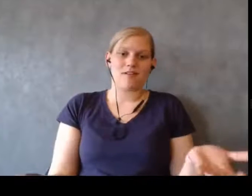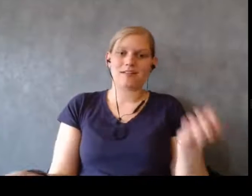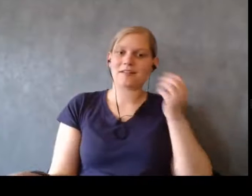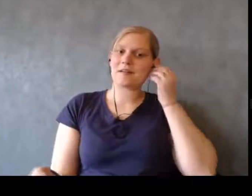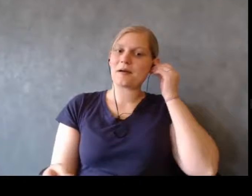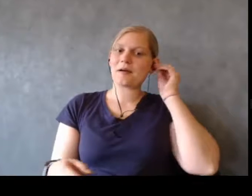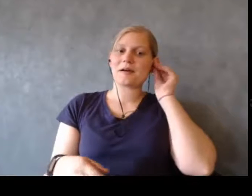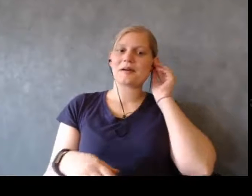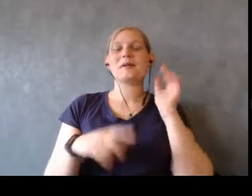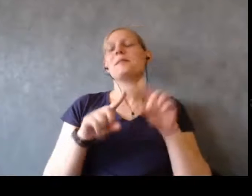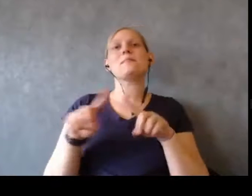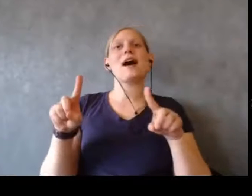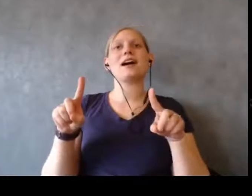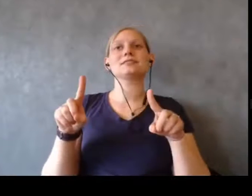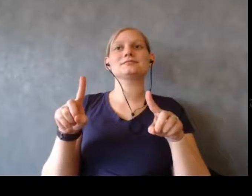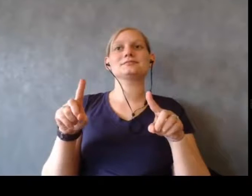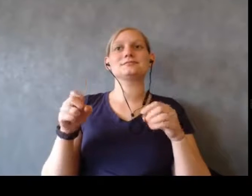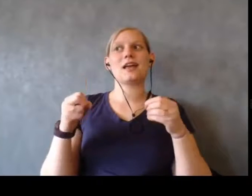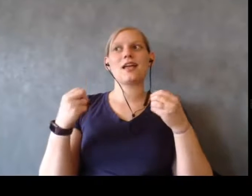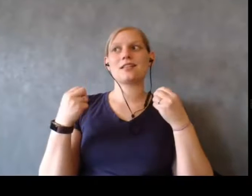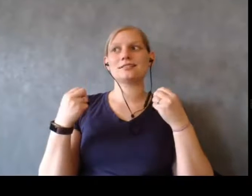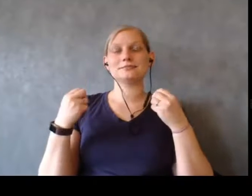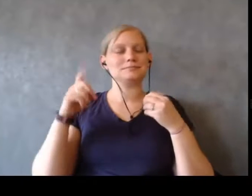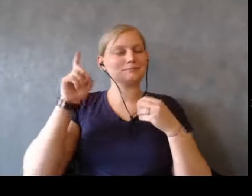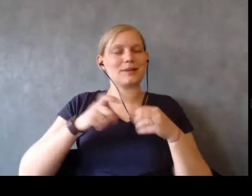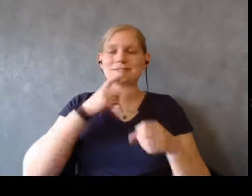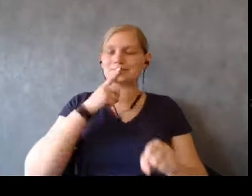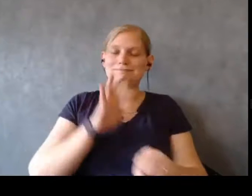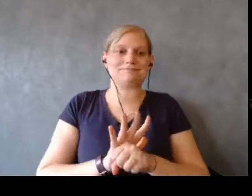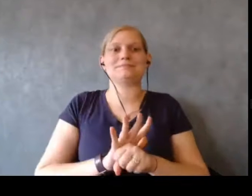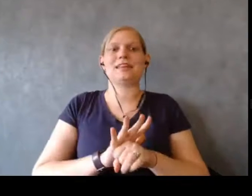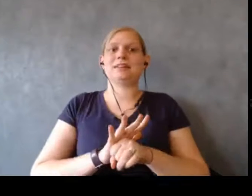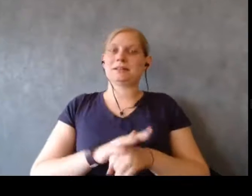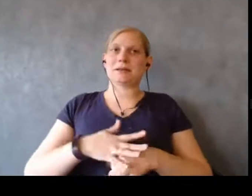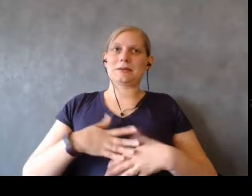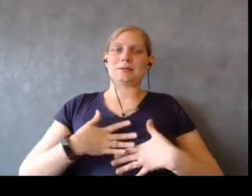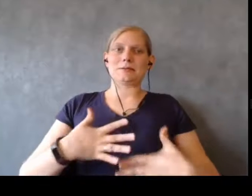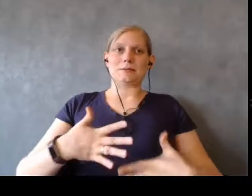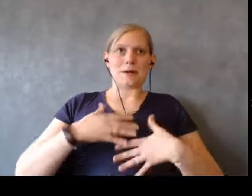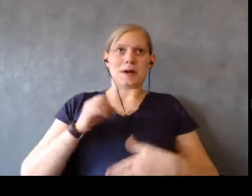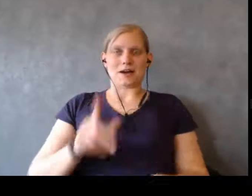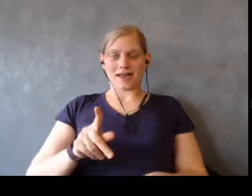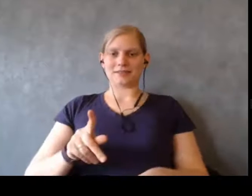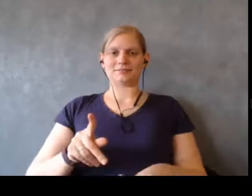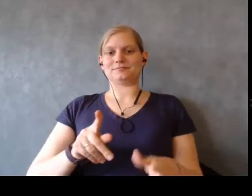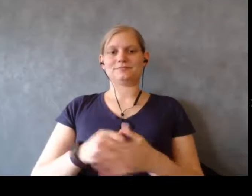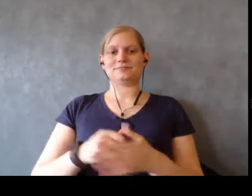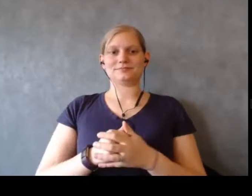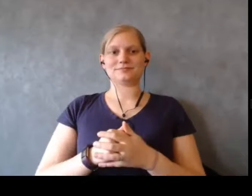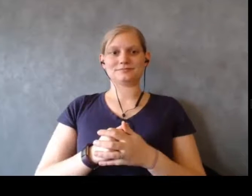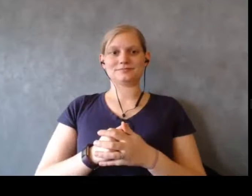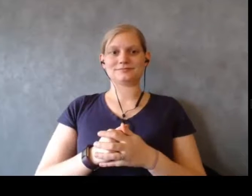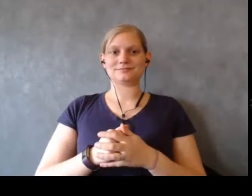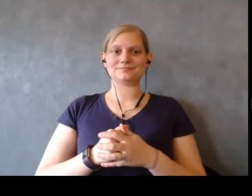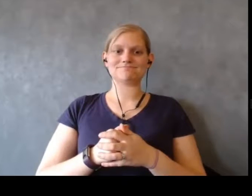going to take a commitment for a lot of us to sort of put this into practice, take a deep breath, and do what's difficult, which is just to